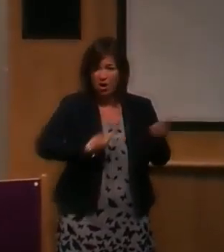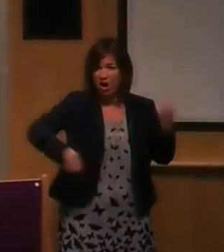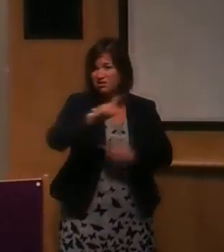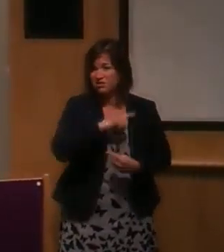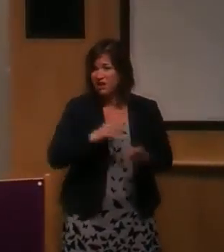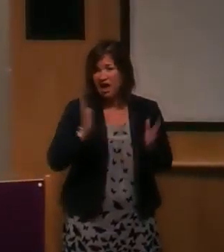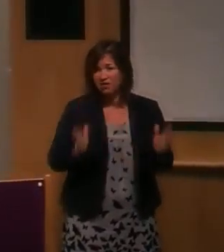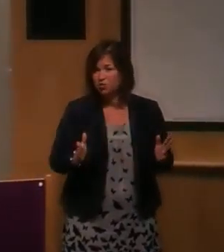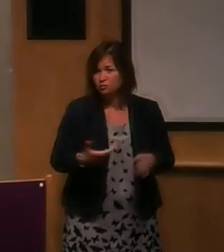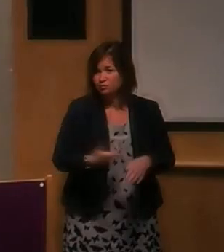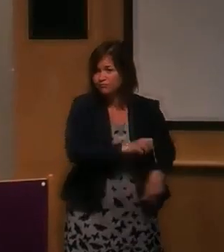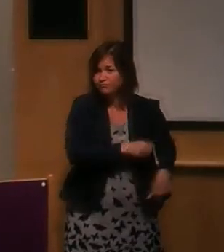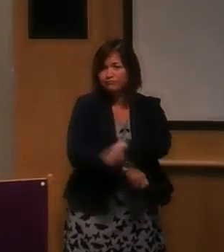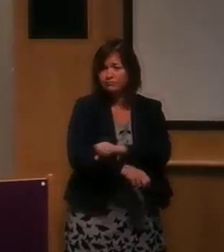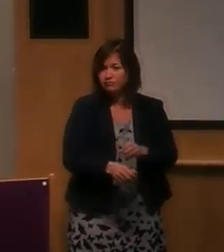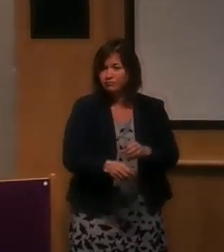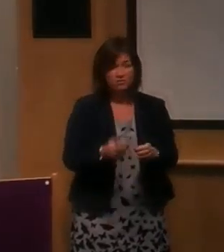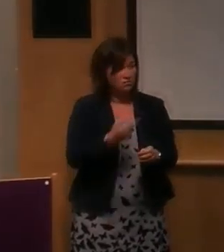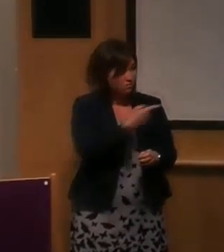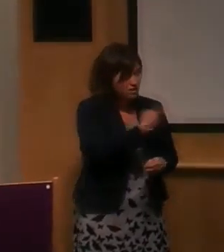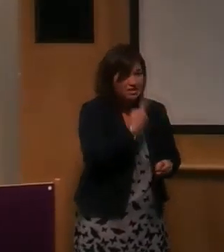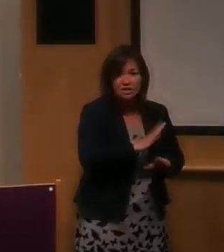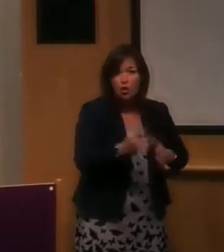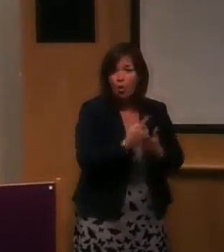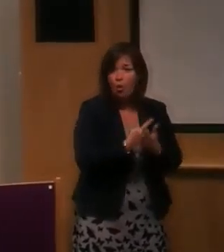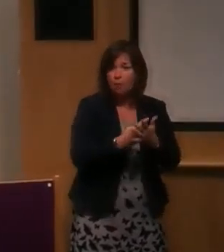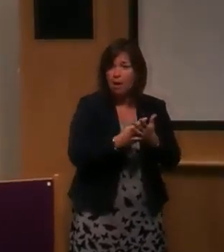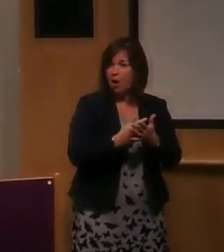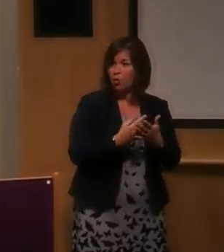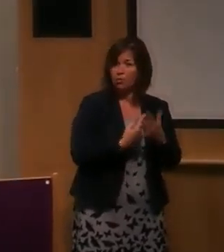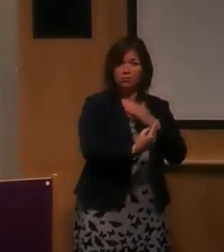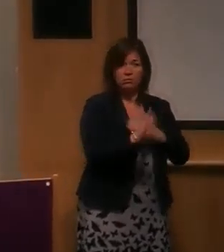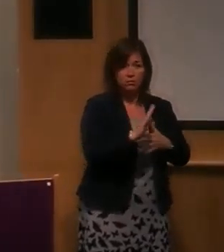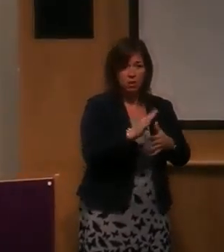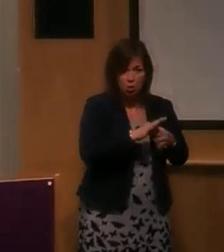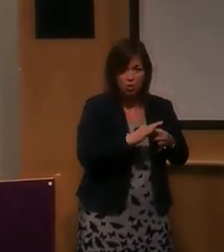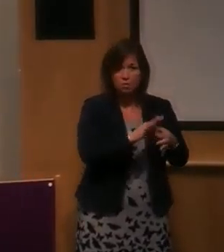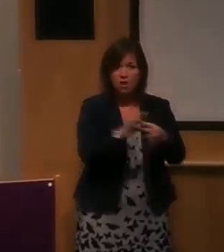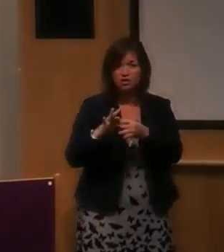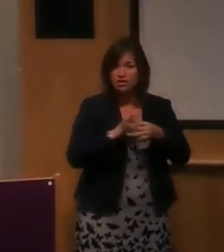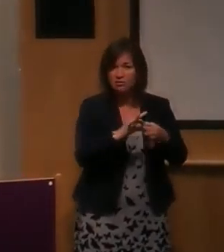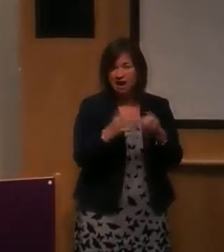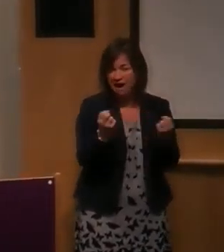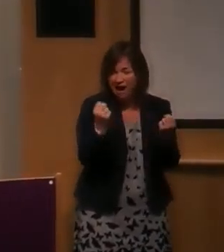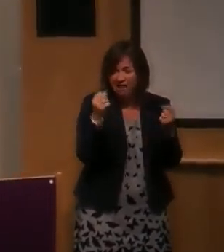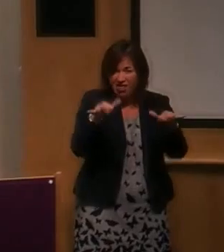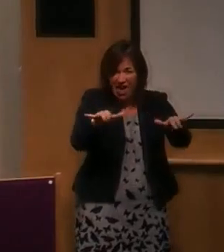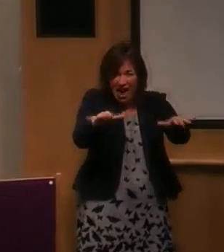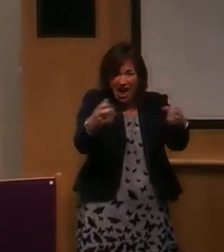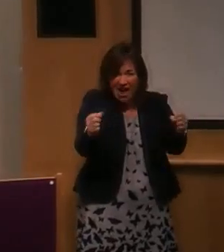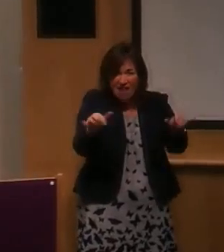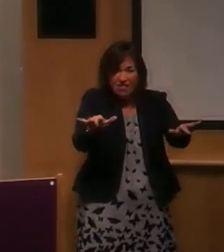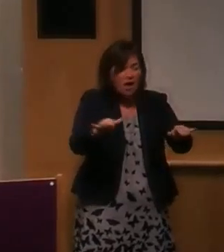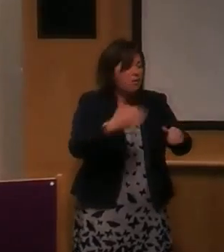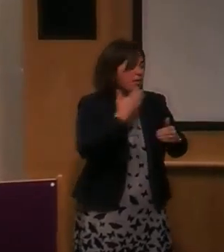was 4-year-old who really was struggling, and I think it's important to think about the work that this project